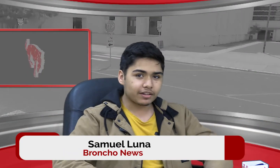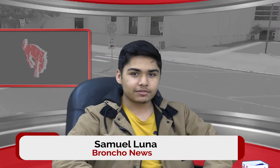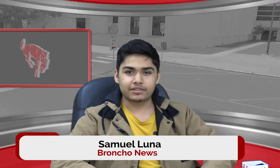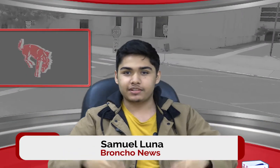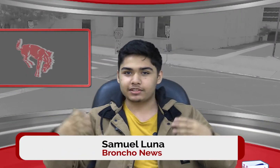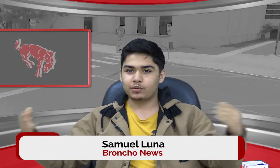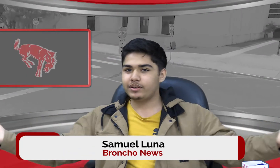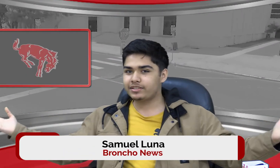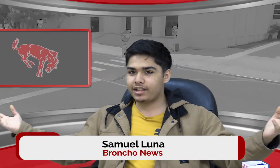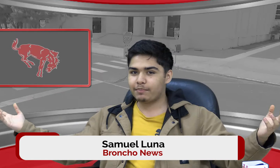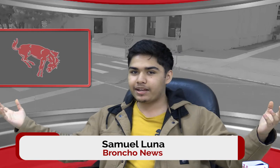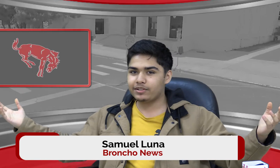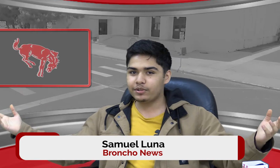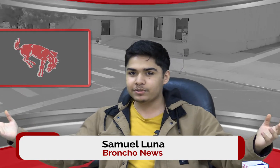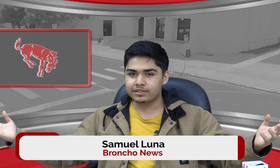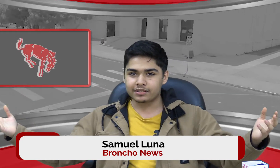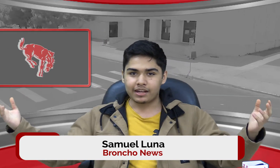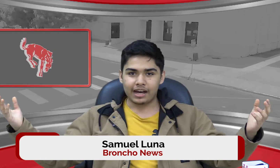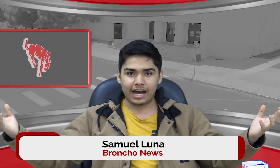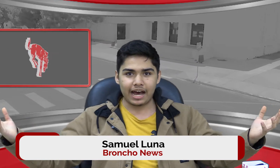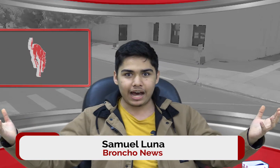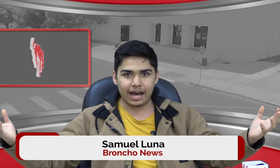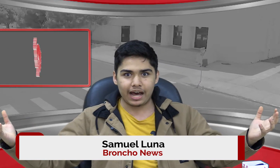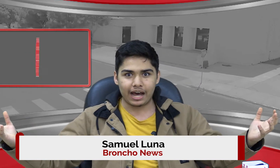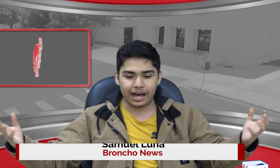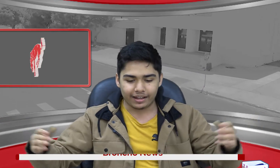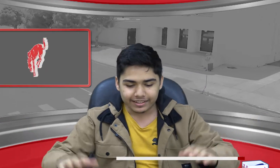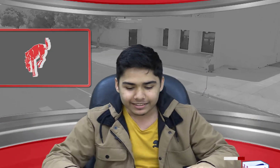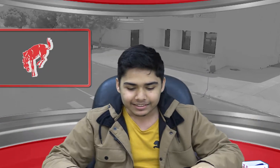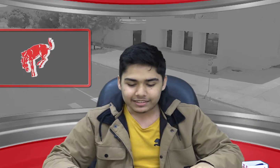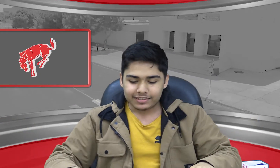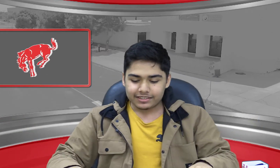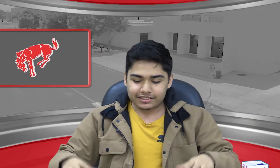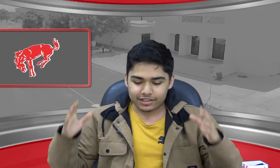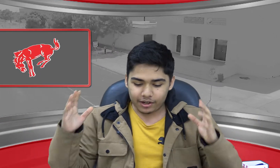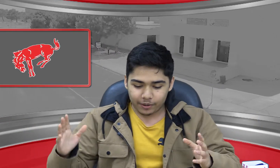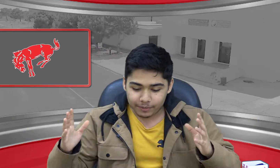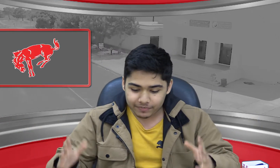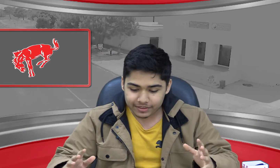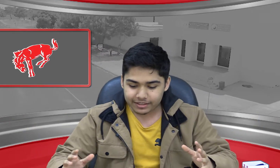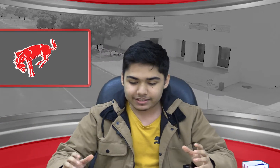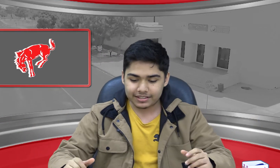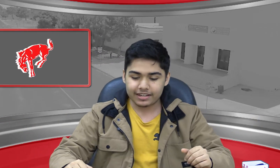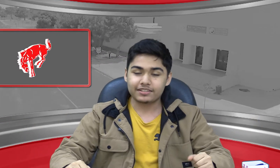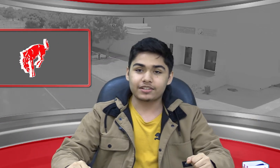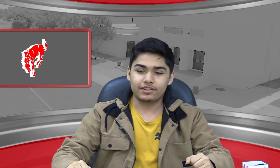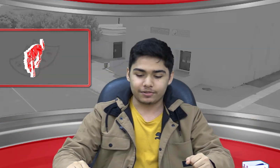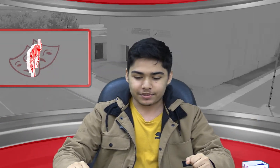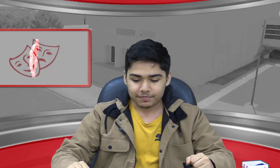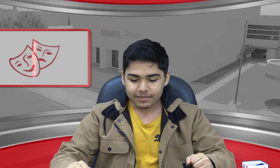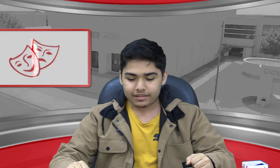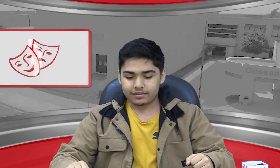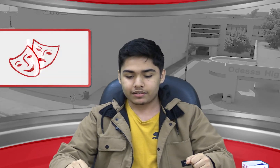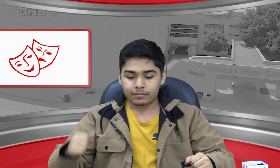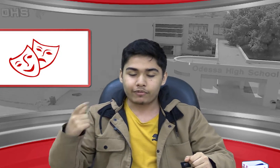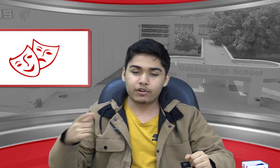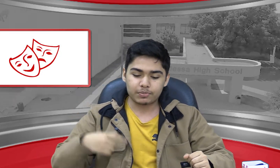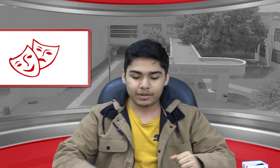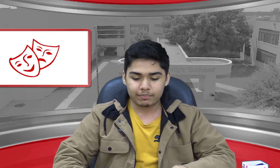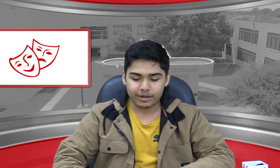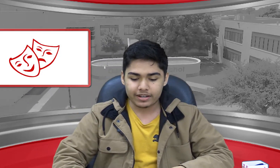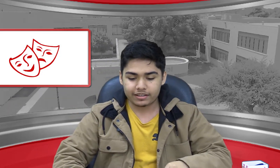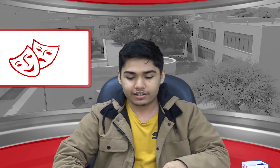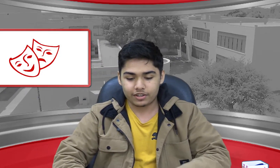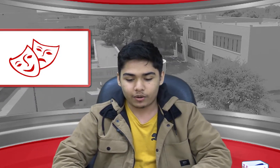Good morning, Broncos. It's Wednesday, my dudes. Ah! So, let's get into the news.